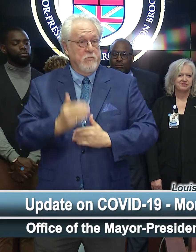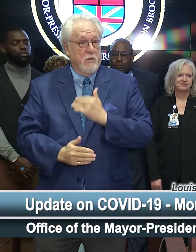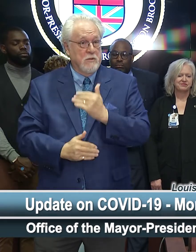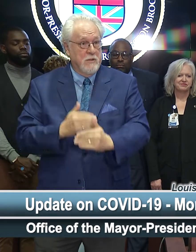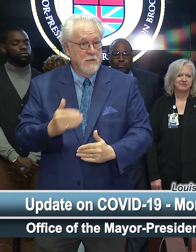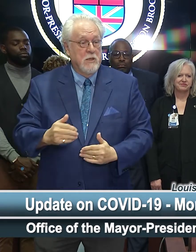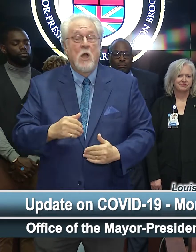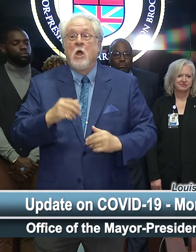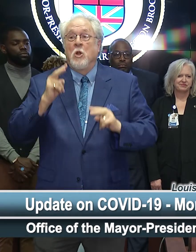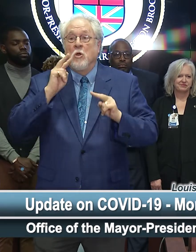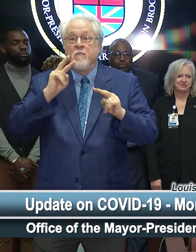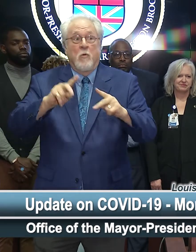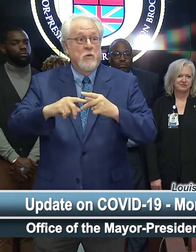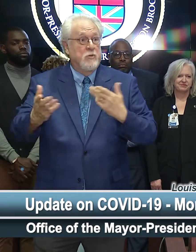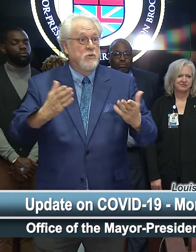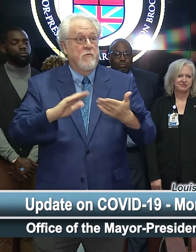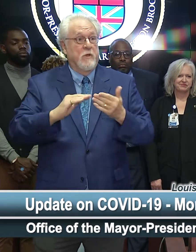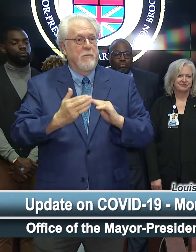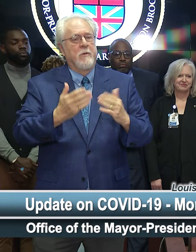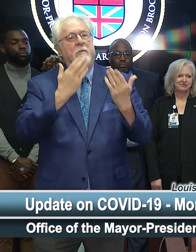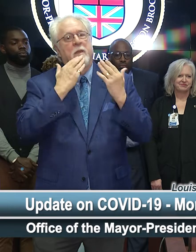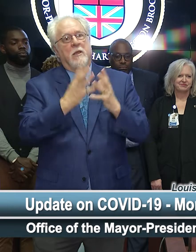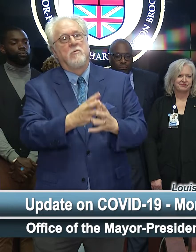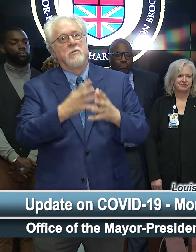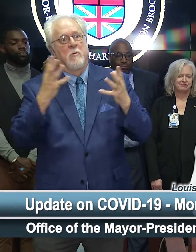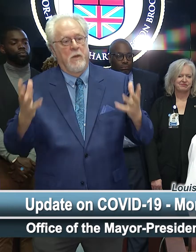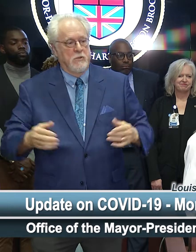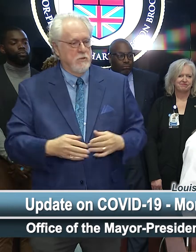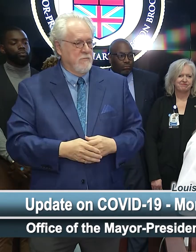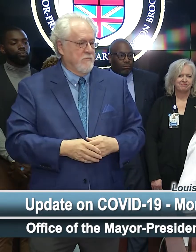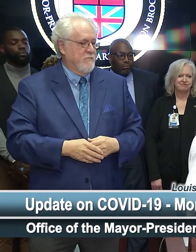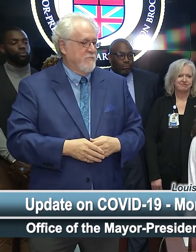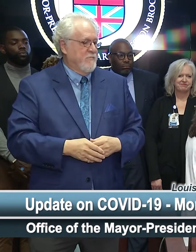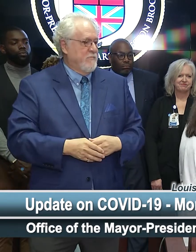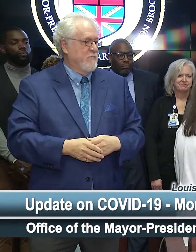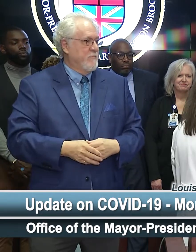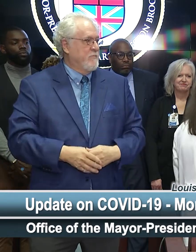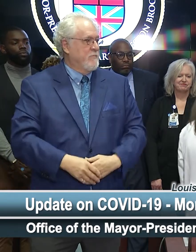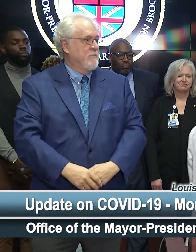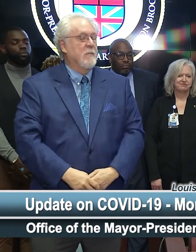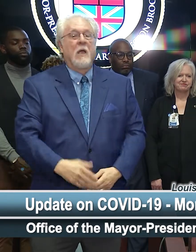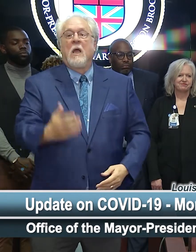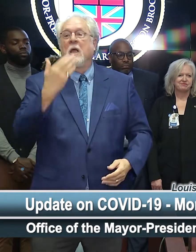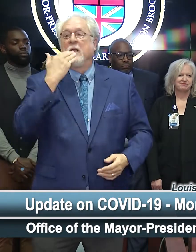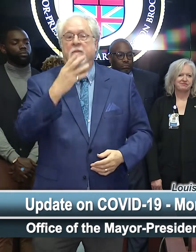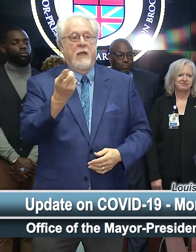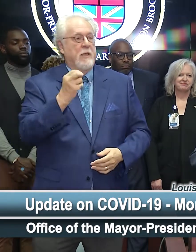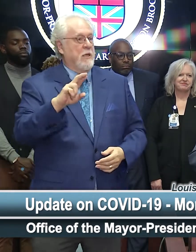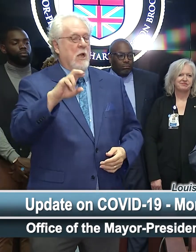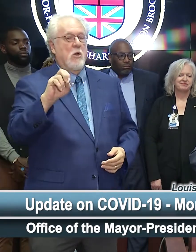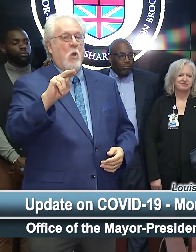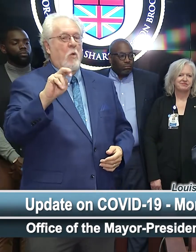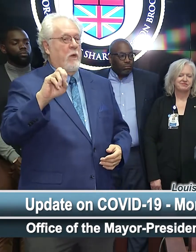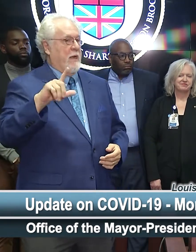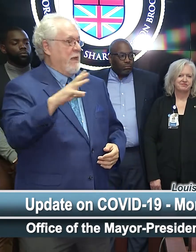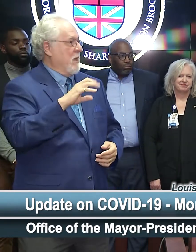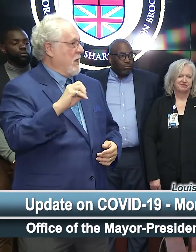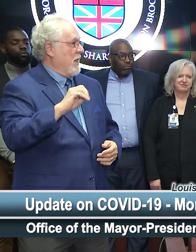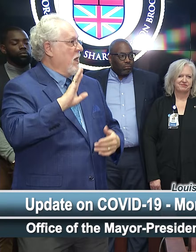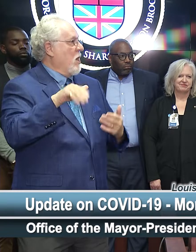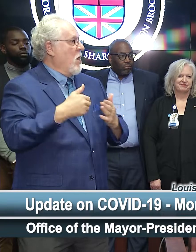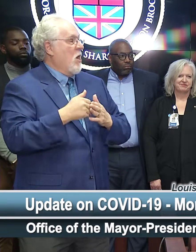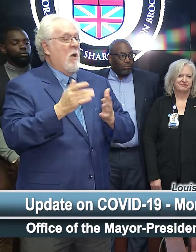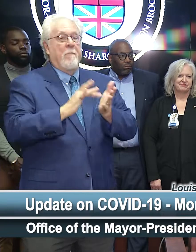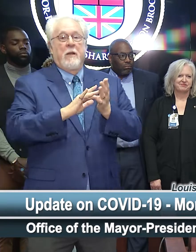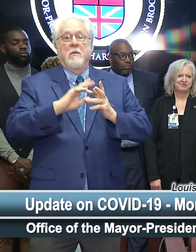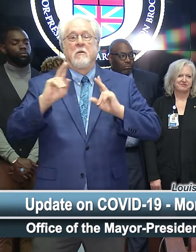We look forward to serving the community. Thank you so much. Thank you, Dr. O'Neill, and all of the